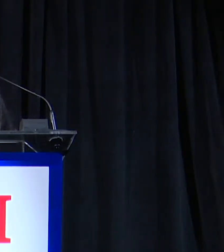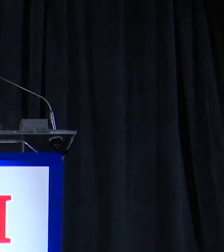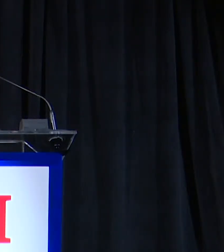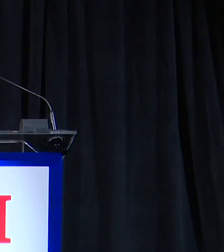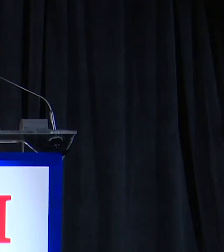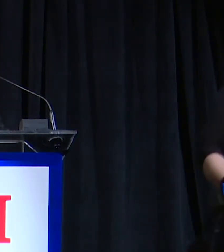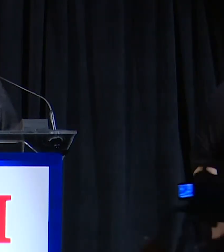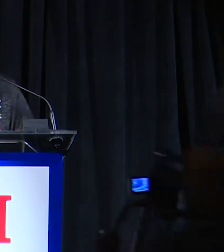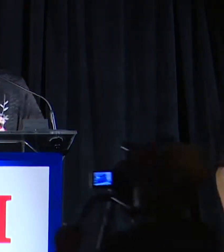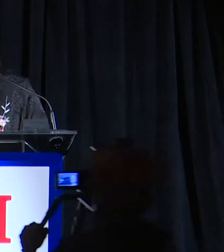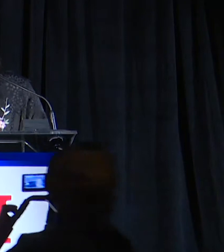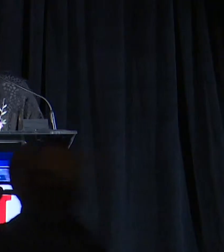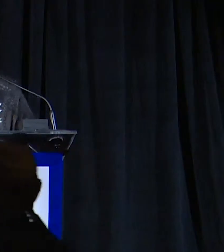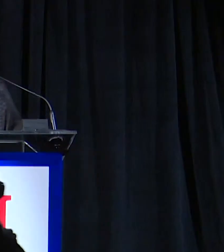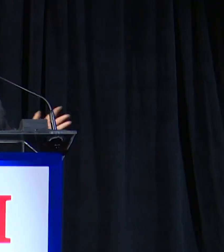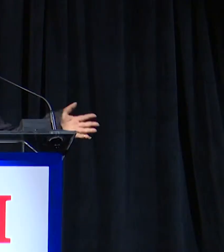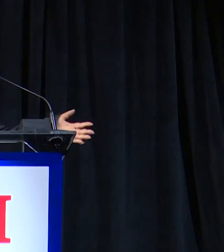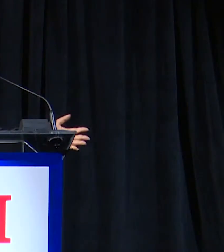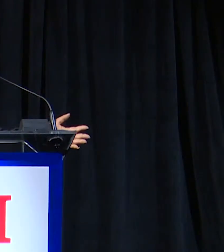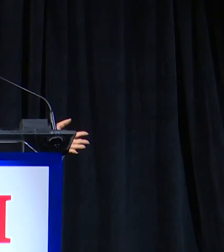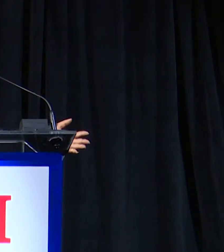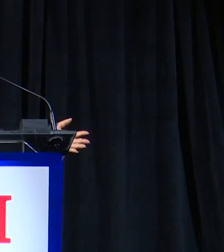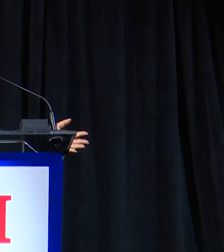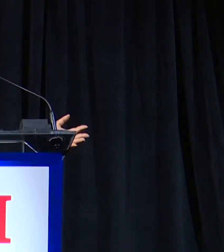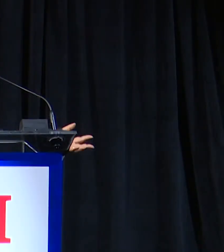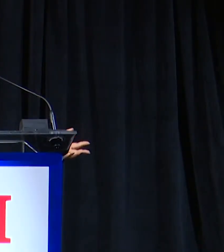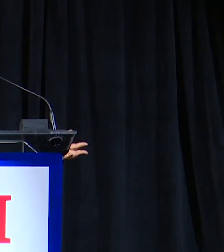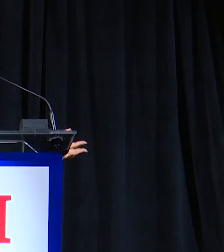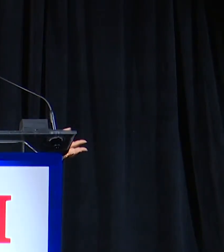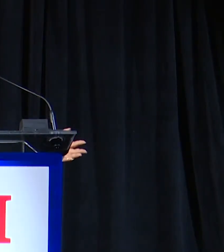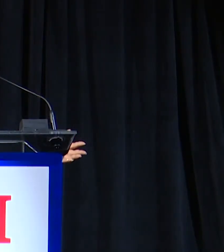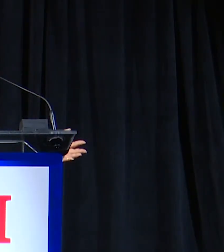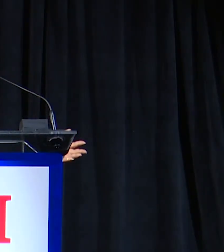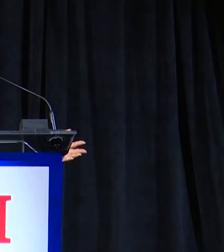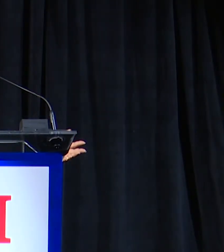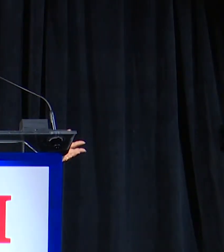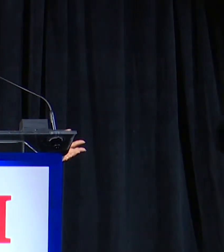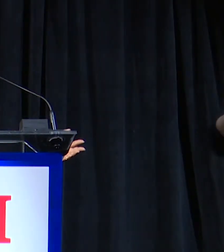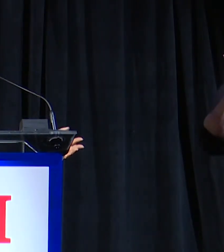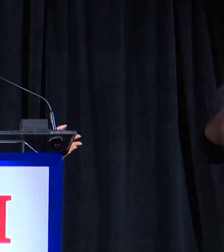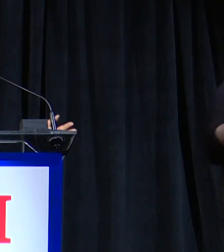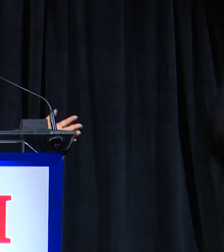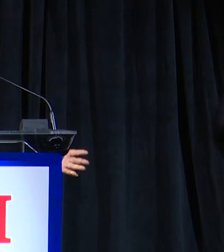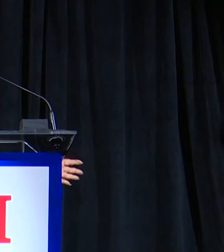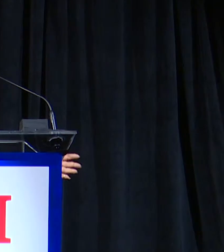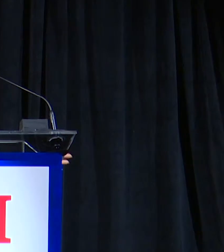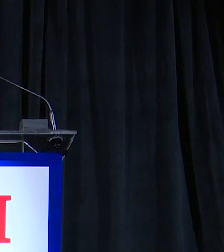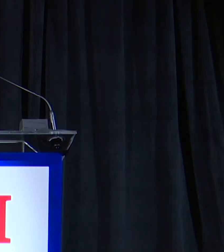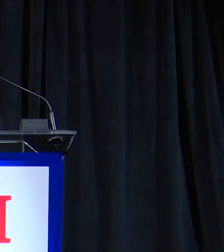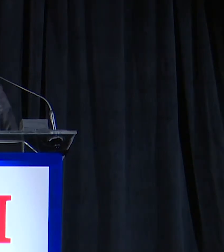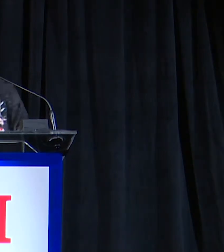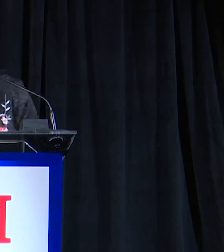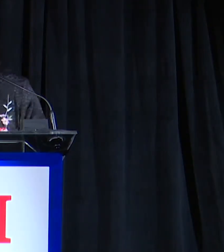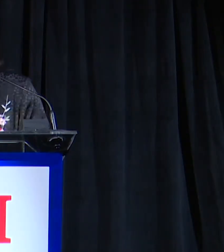Thank you, Gloria Steinem. I don't know that I'm gonna make you move the way that the poet just did, because you were rocking